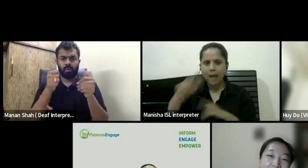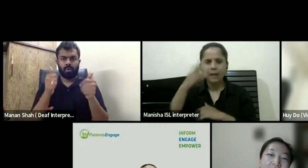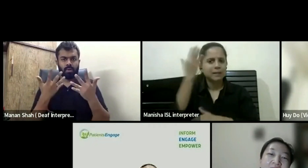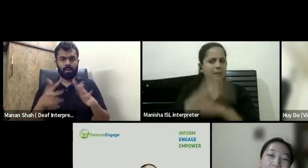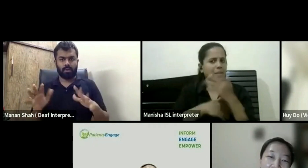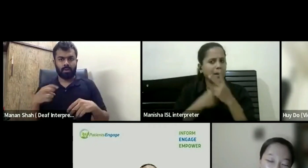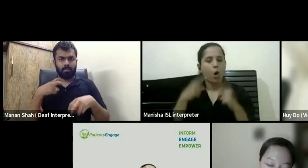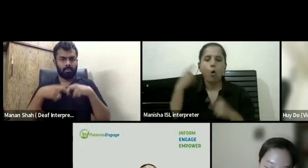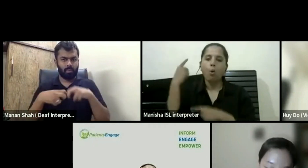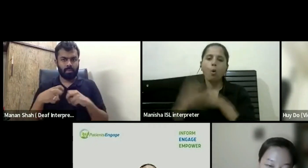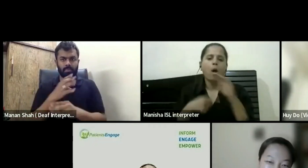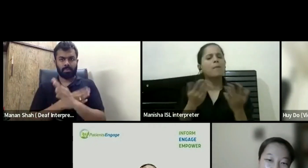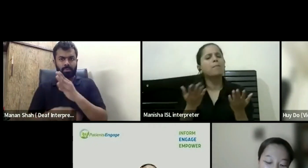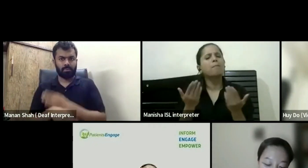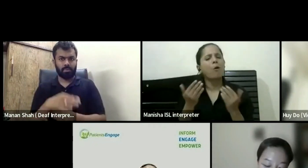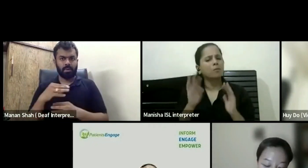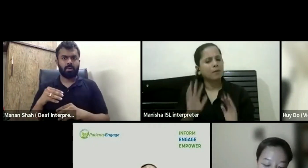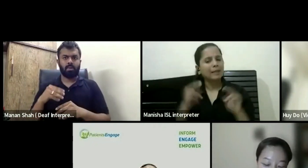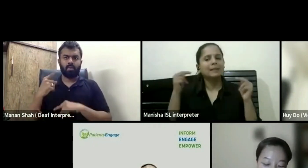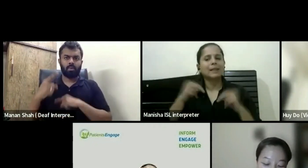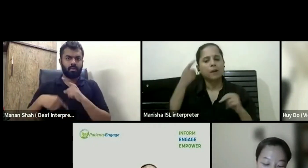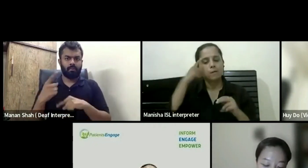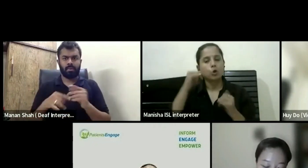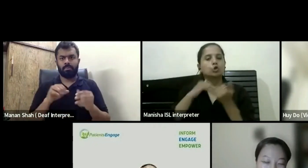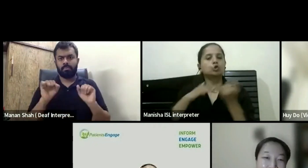a possibility and the need for social